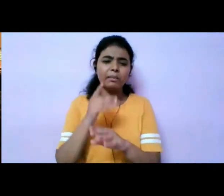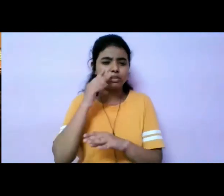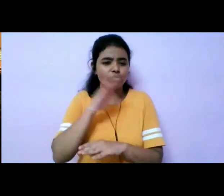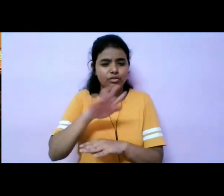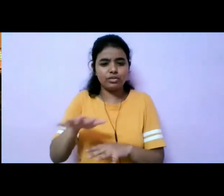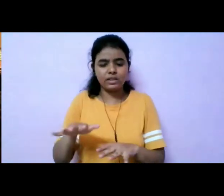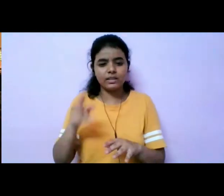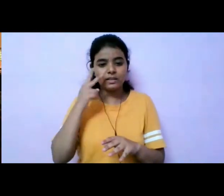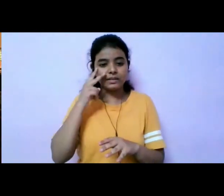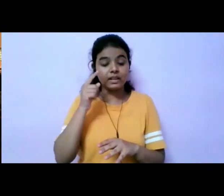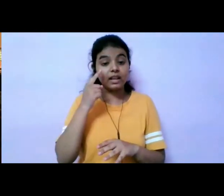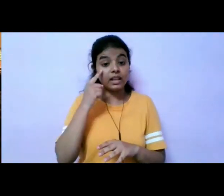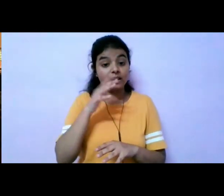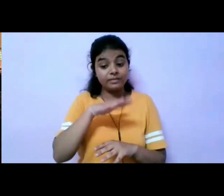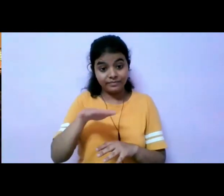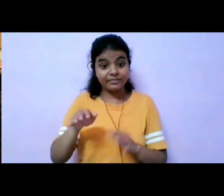children in Nur Sultan.